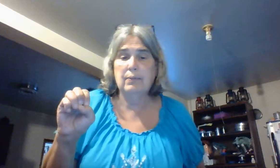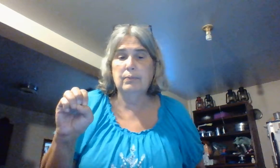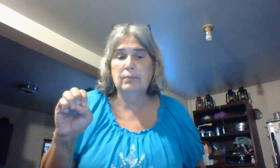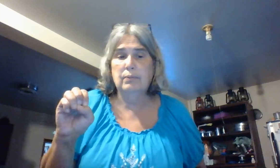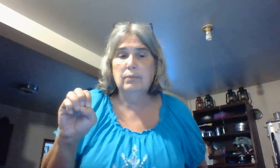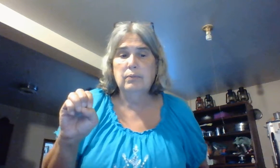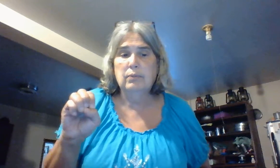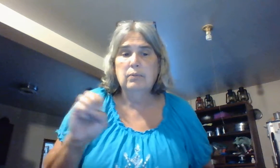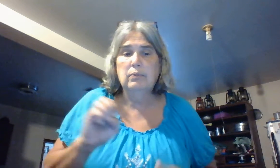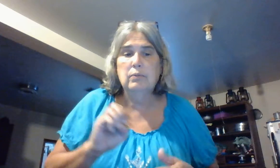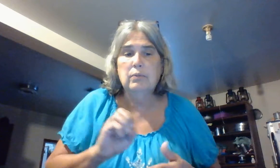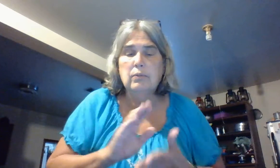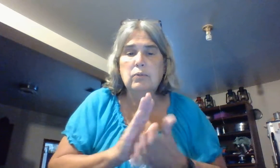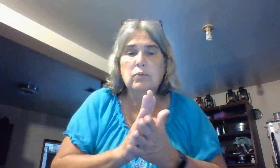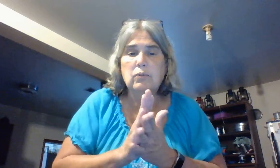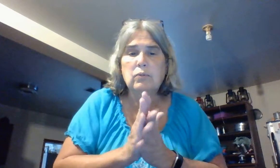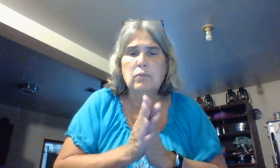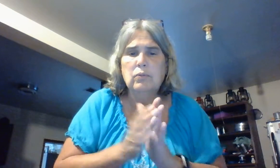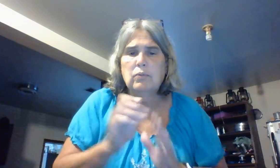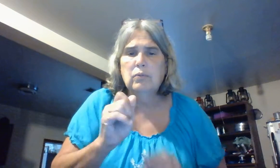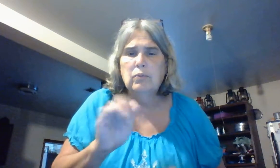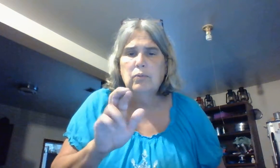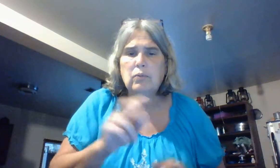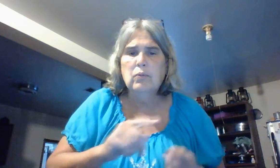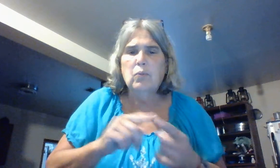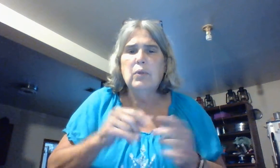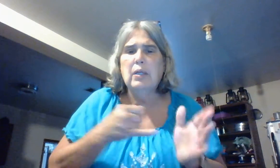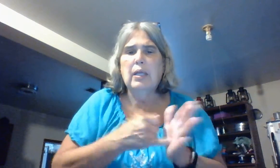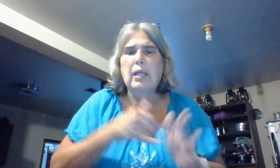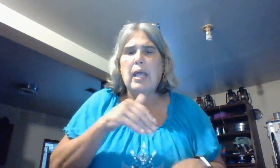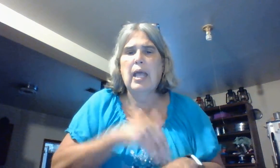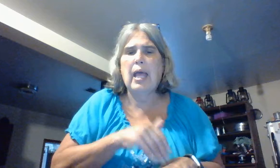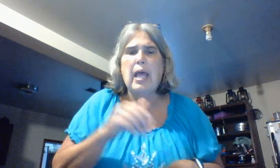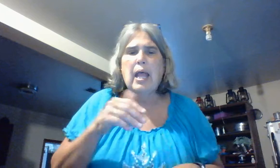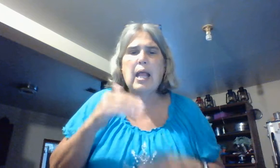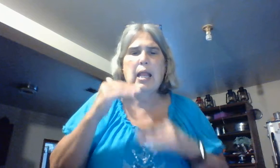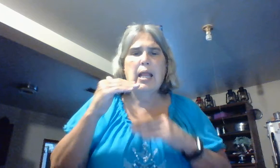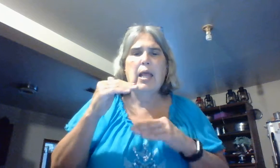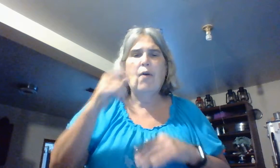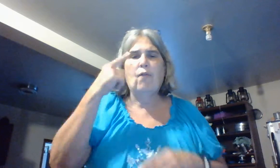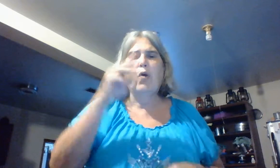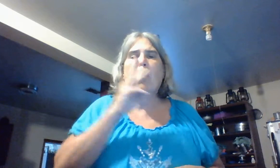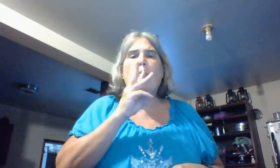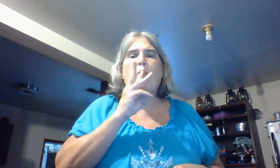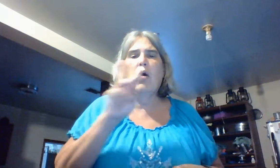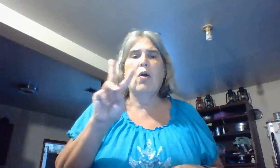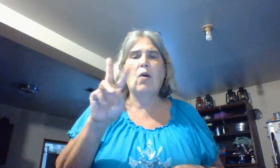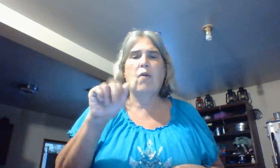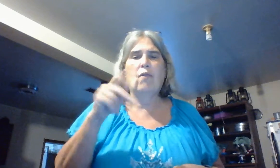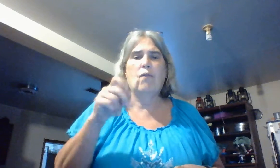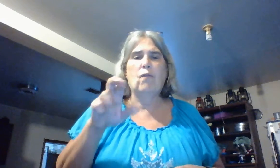Term used to describe the air when it is at the limit for the amount of water vapor that it can hold.